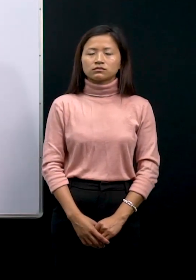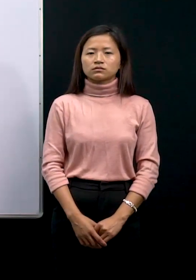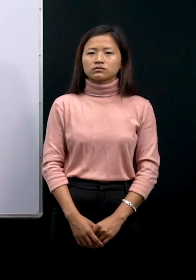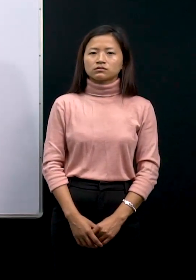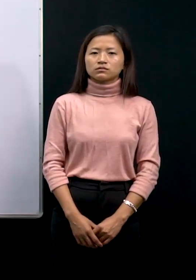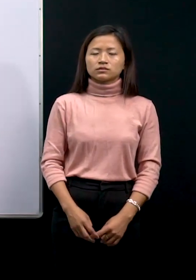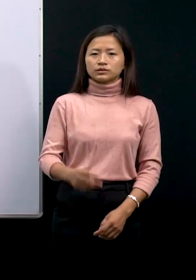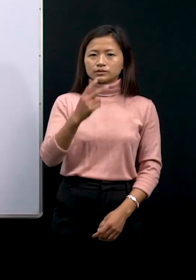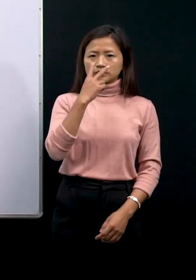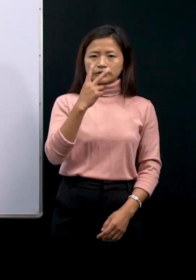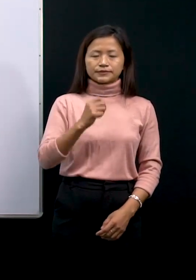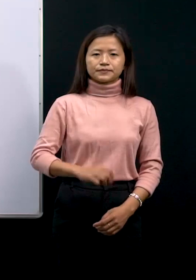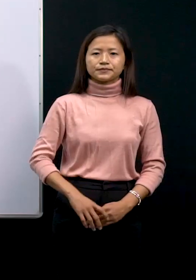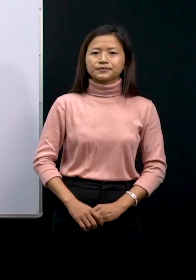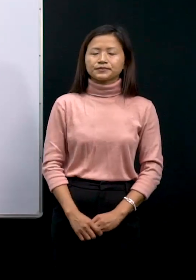Look at them.